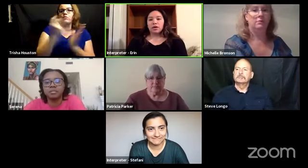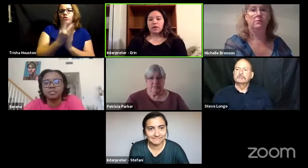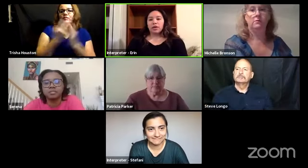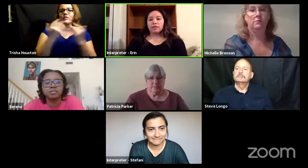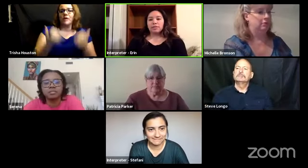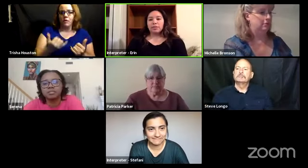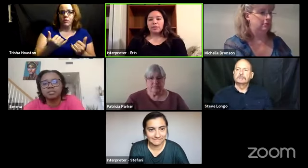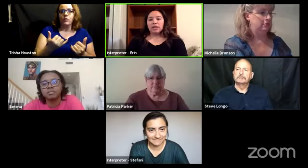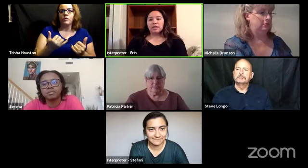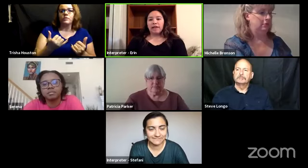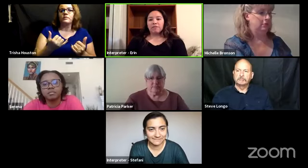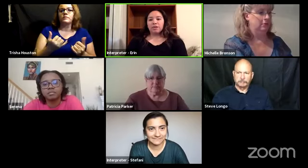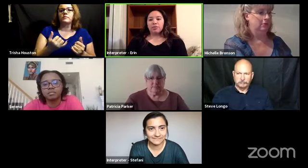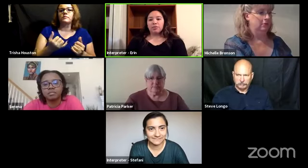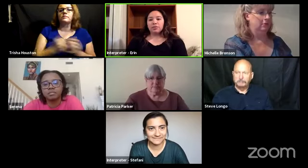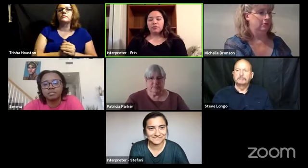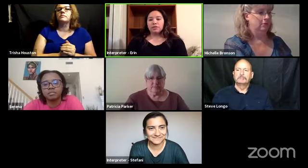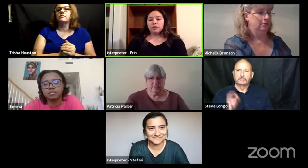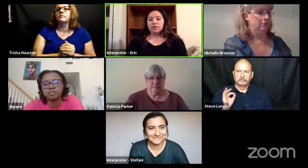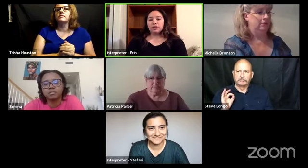Right, September minutes have been approved.